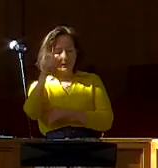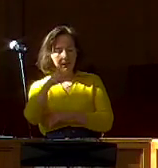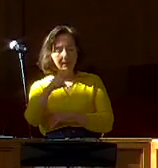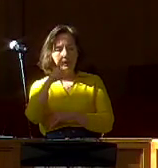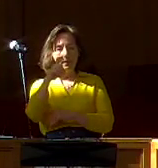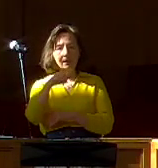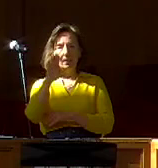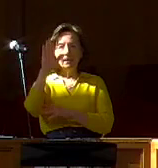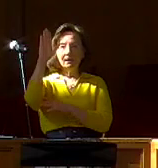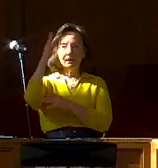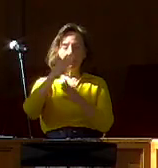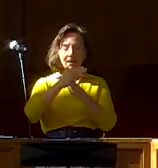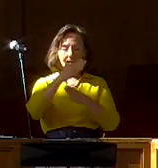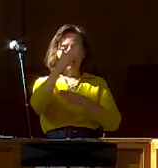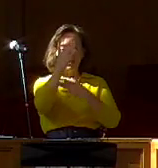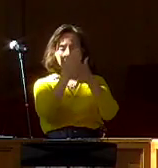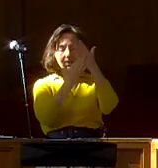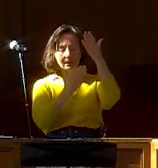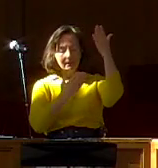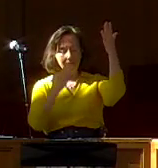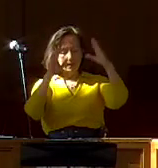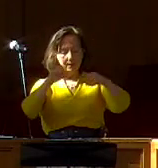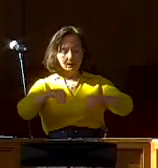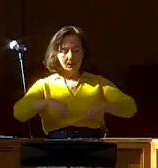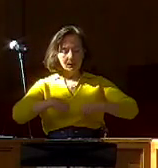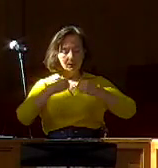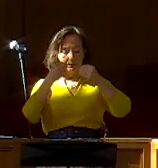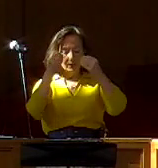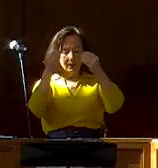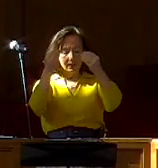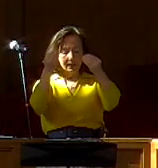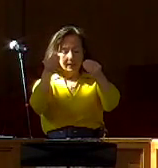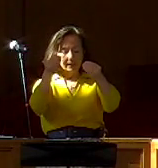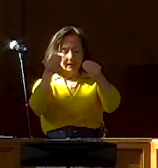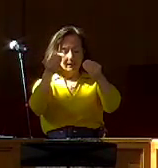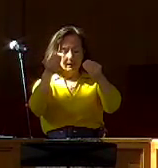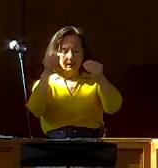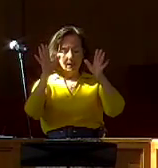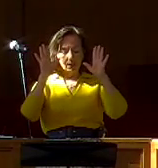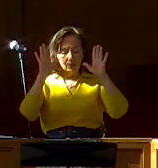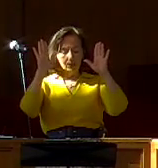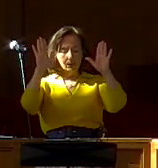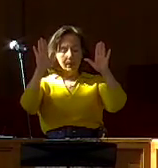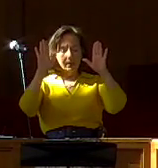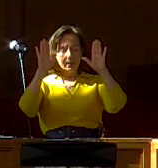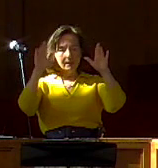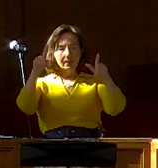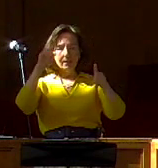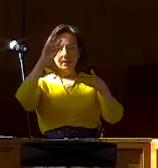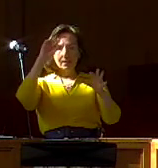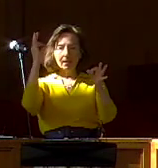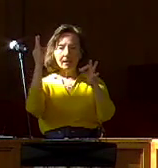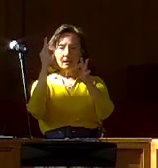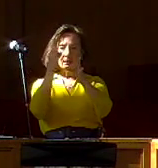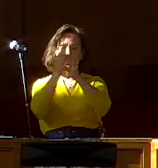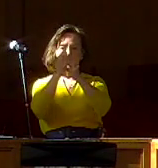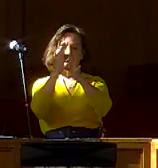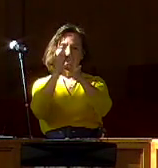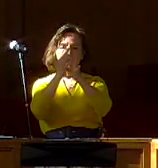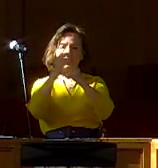have needed, Thy hand hath provided. Great is